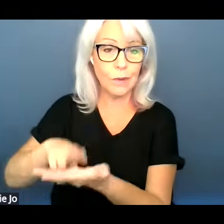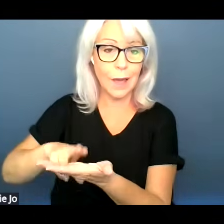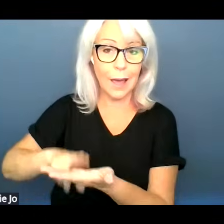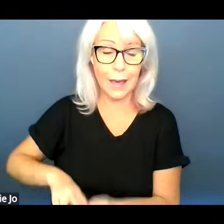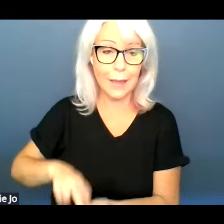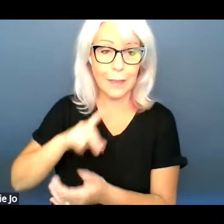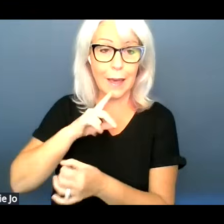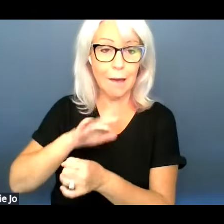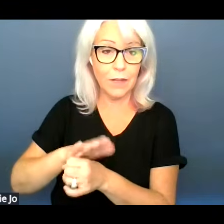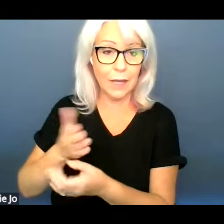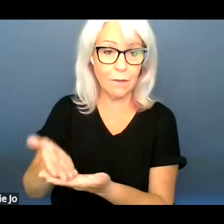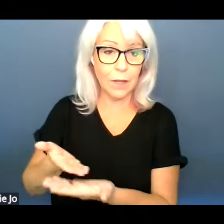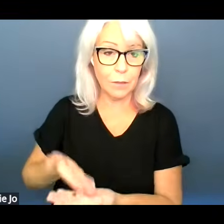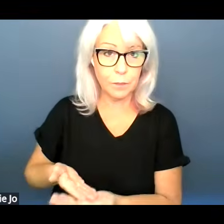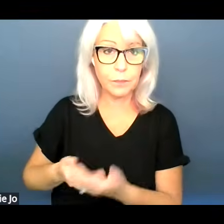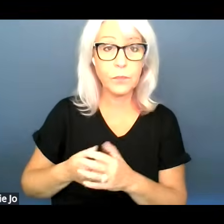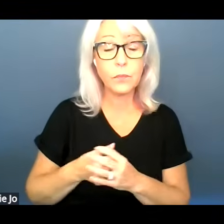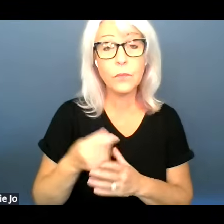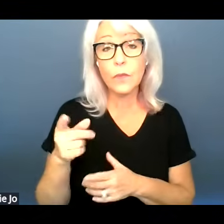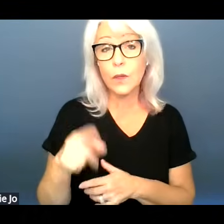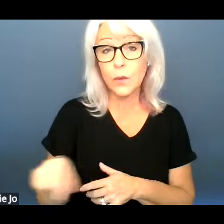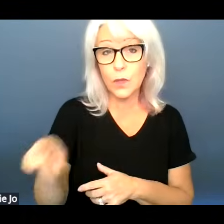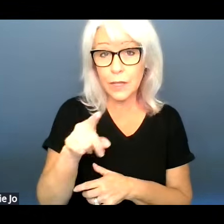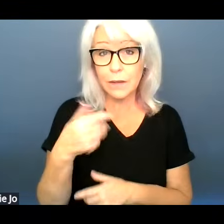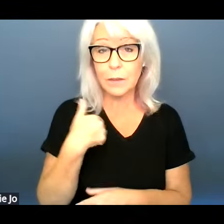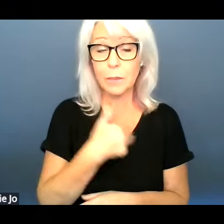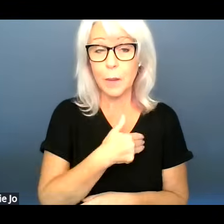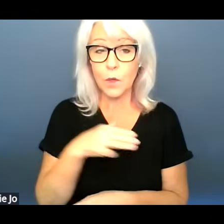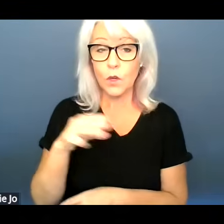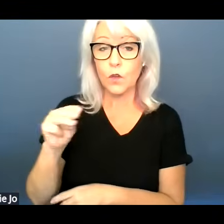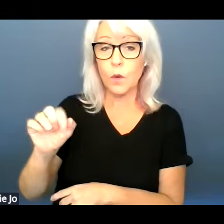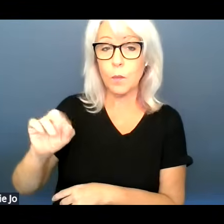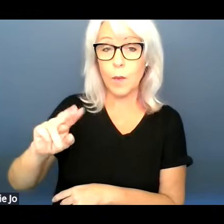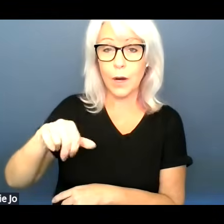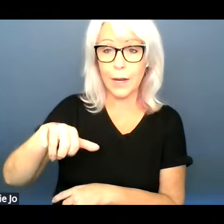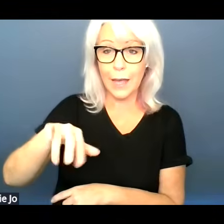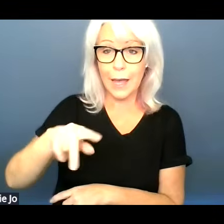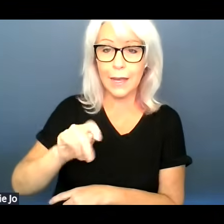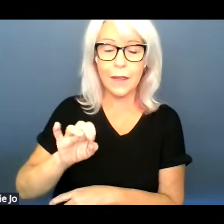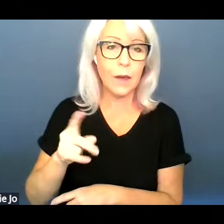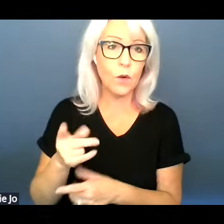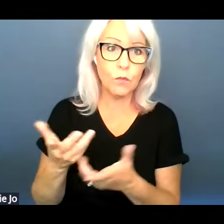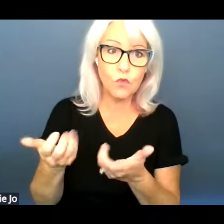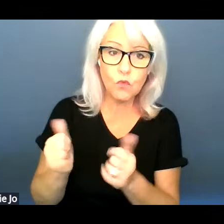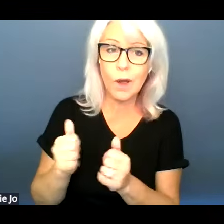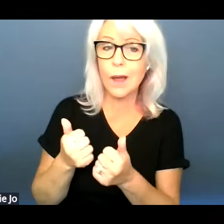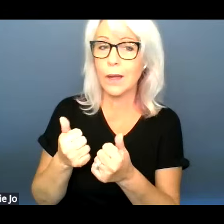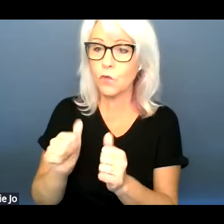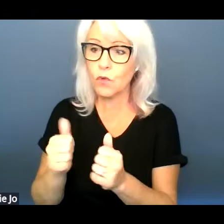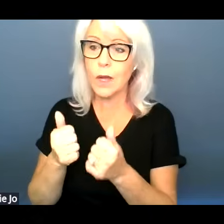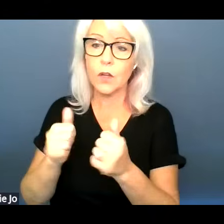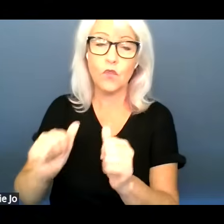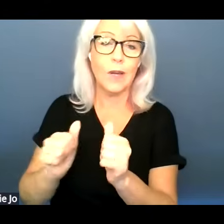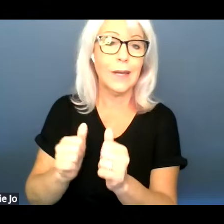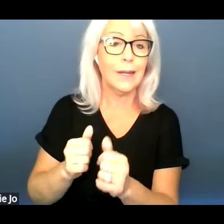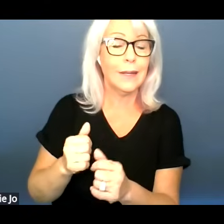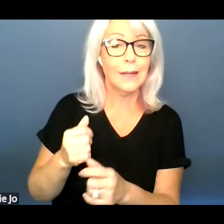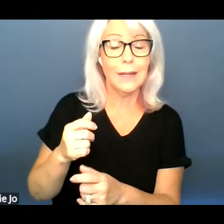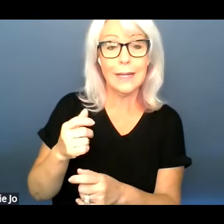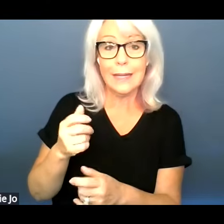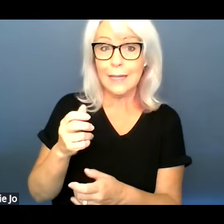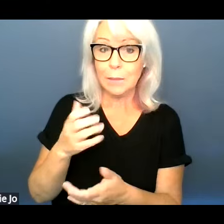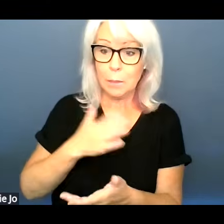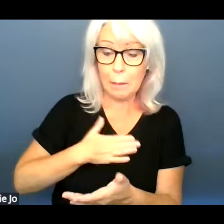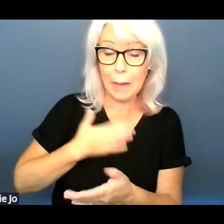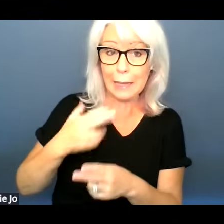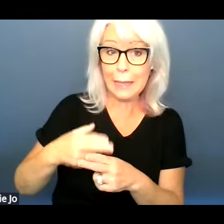So these members of the Marquette County Dems started with the end goal. How do we get Sarah off the ballot? How do we keep Sarah off the ballot? And they worked their way back